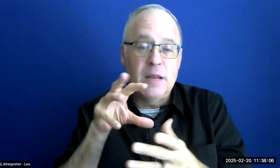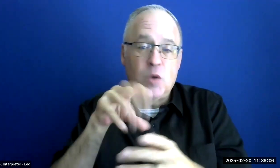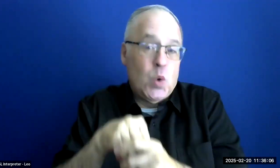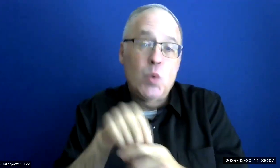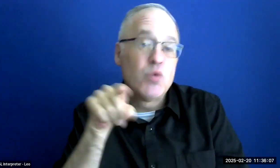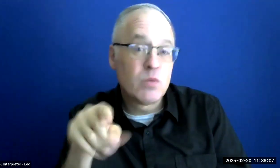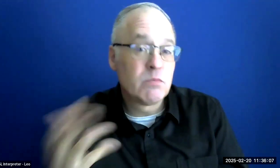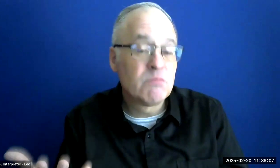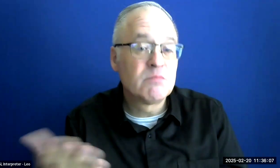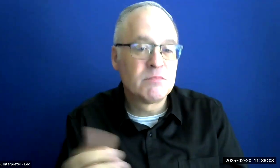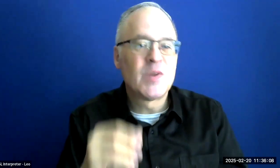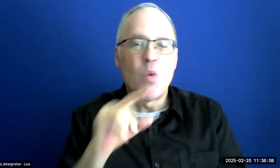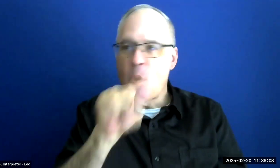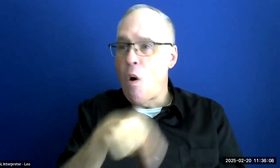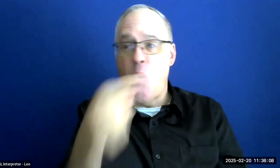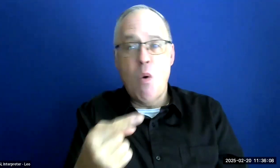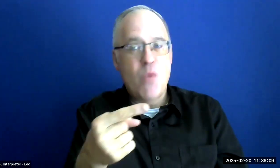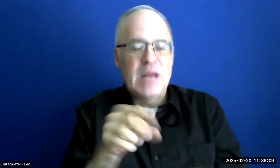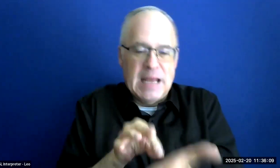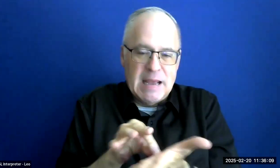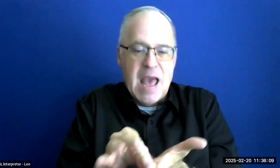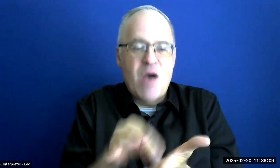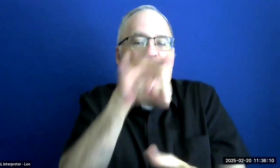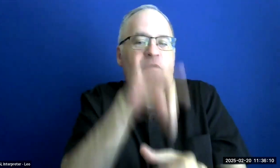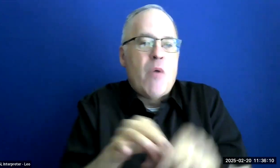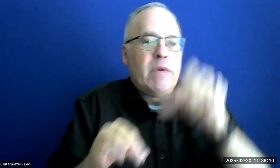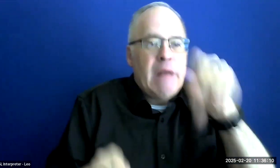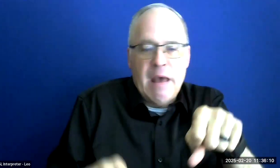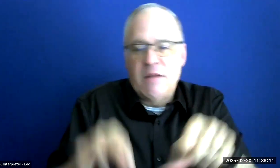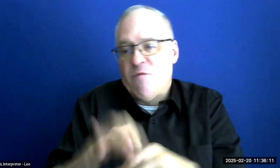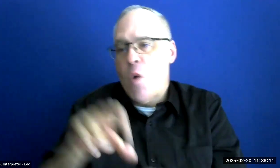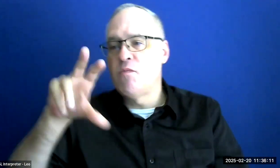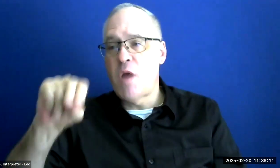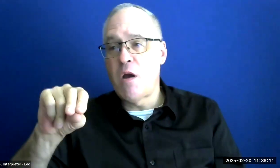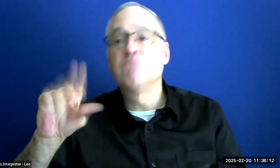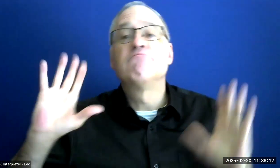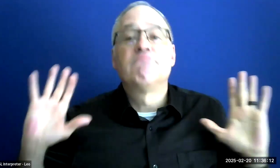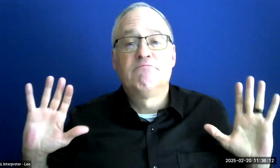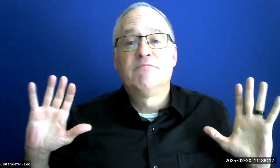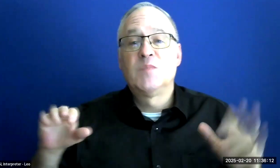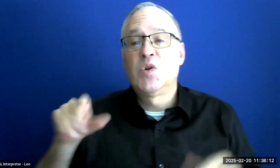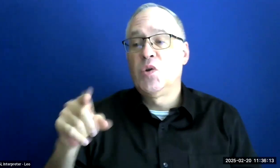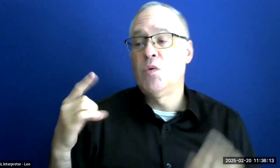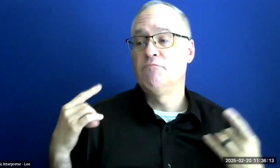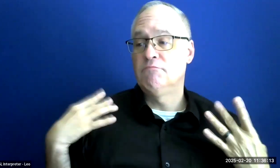are affirmative, yes and or no. Those that are choosing to abstain is choosing to not vote.